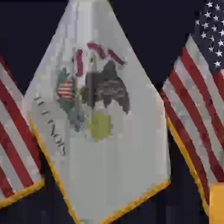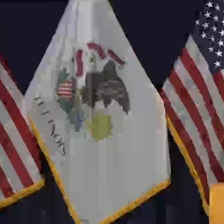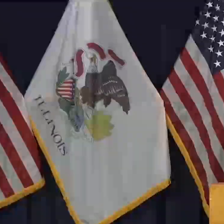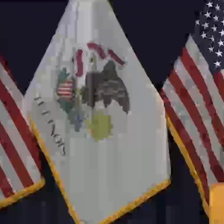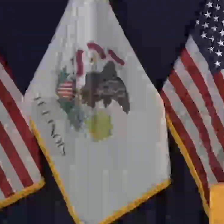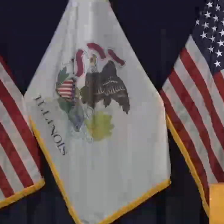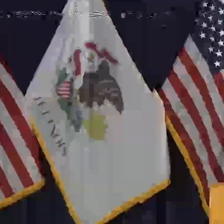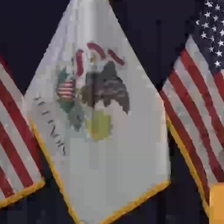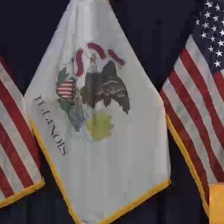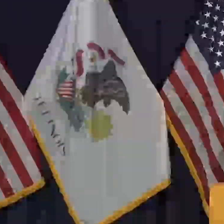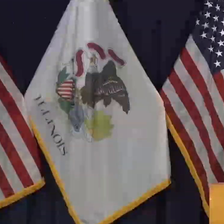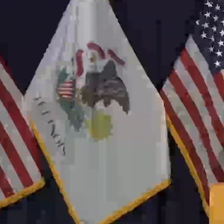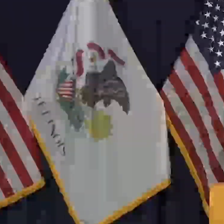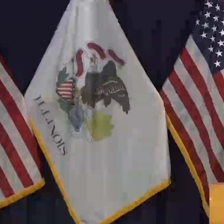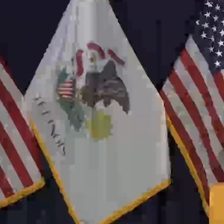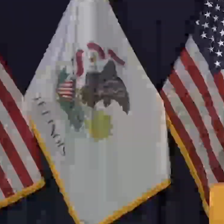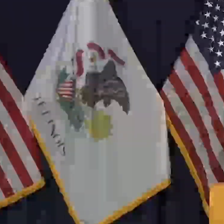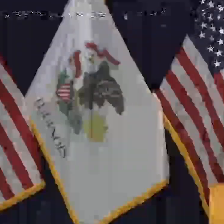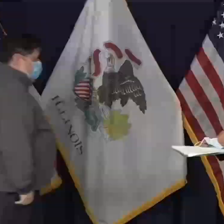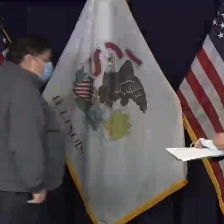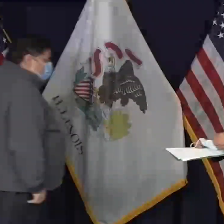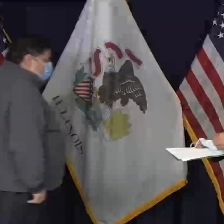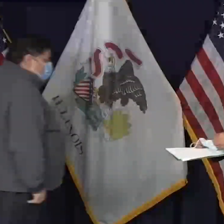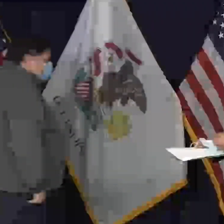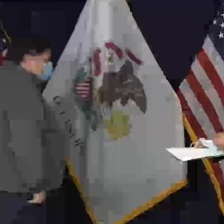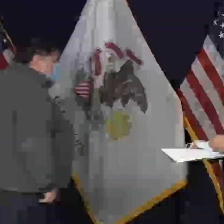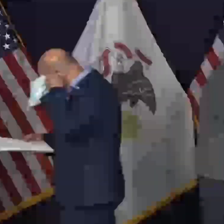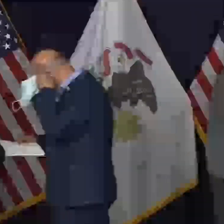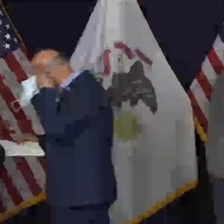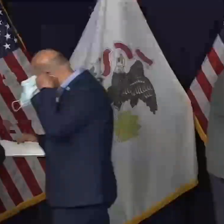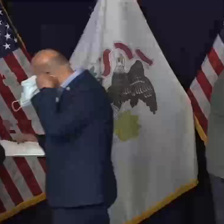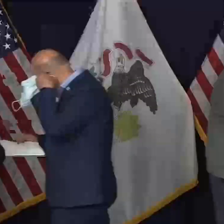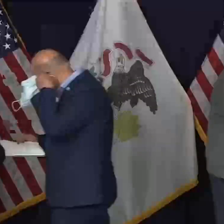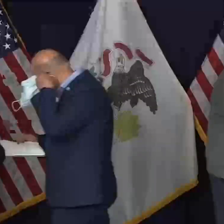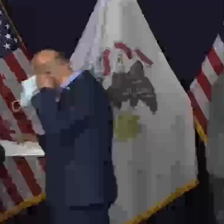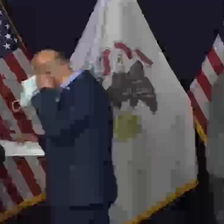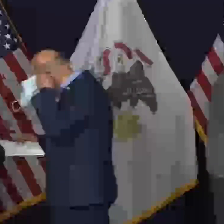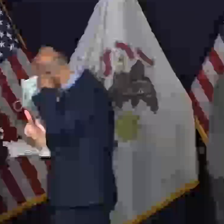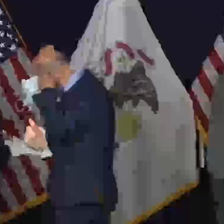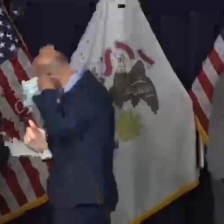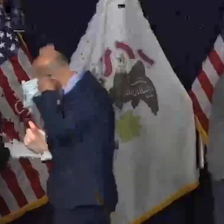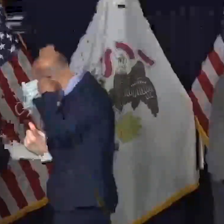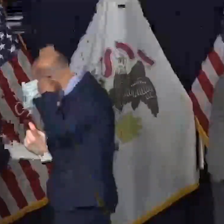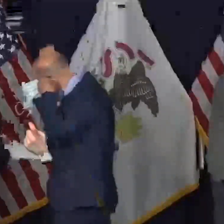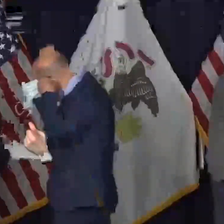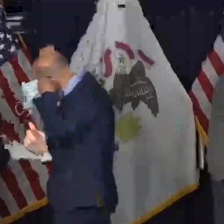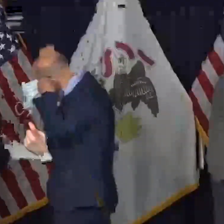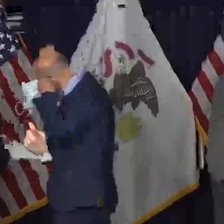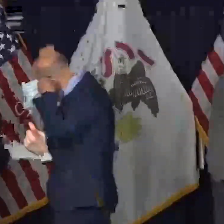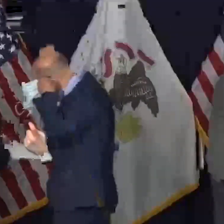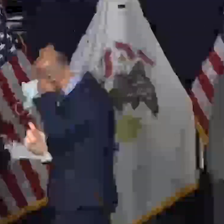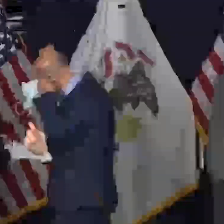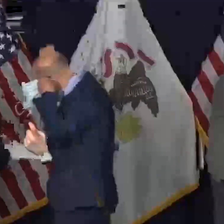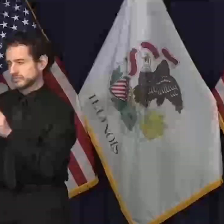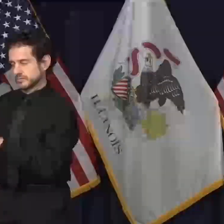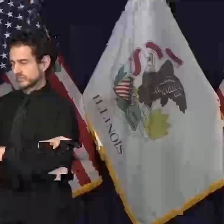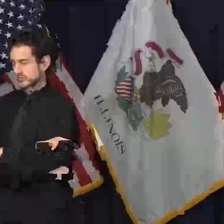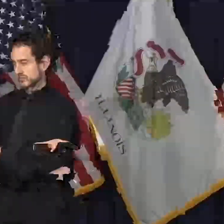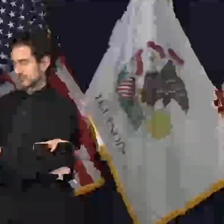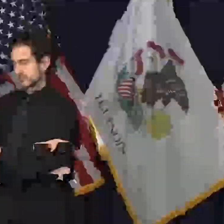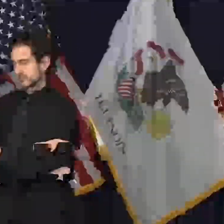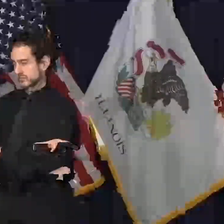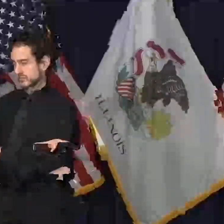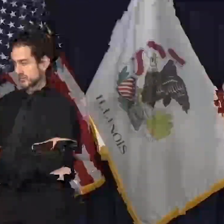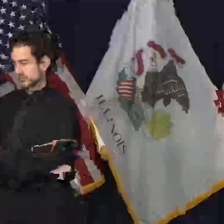Governor. Craig, we're going to start with questions online today, and then we'll go to you. Jim Haggerty at Rock River Times. Governor, what would you say to those